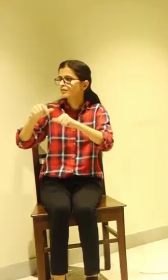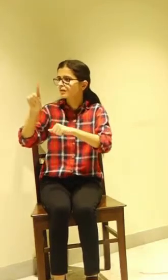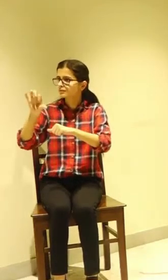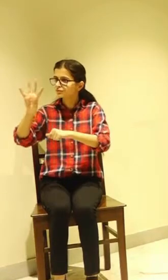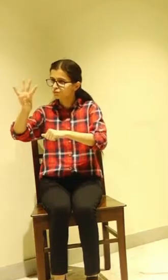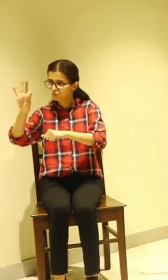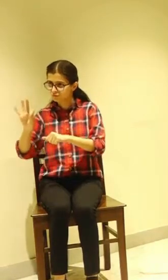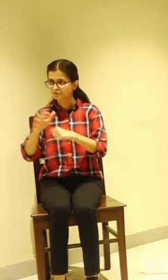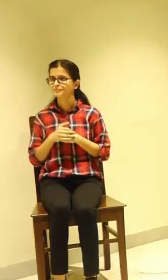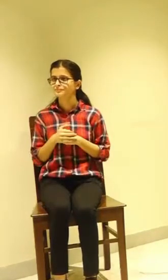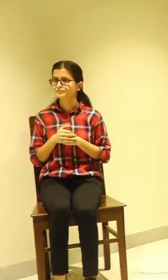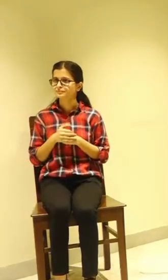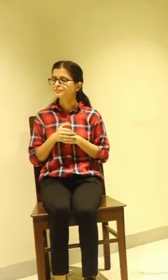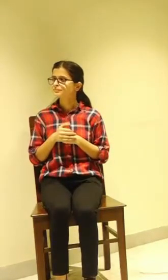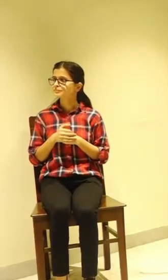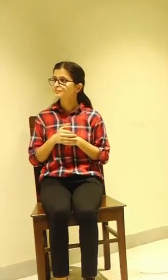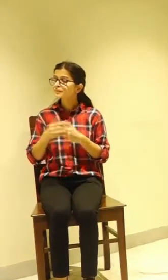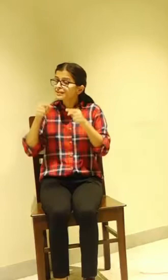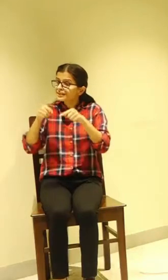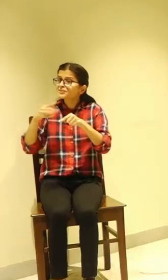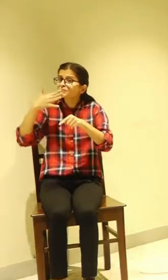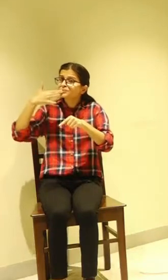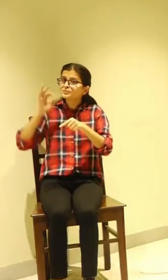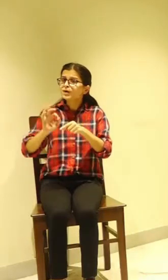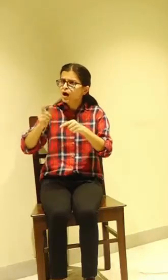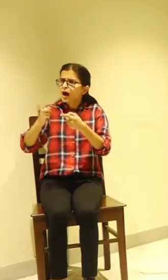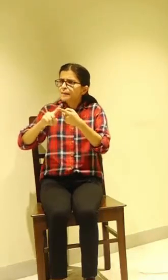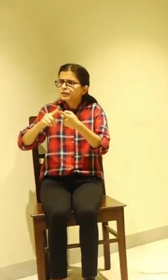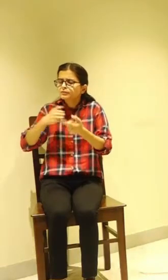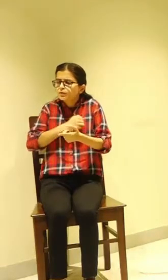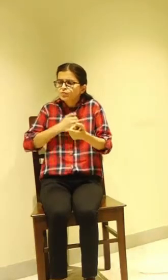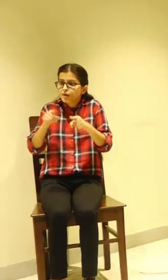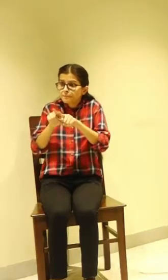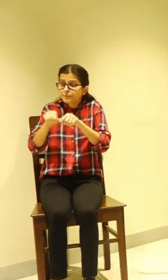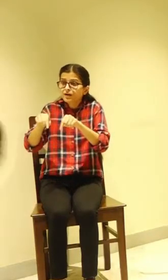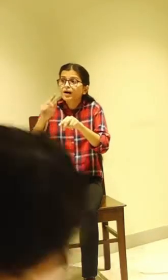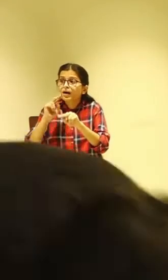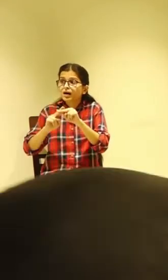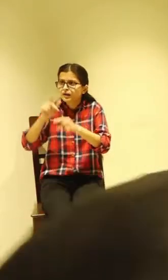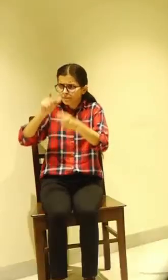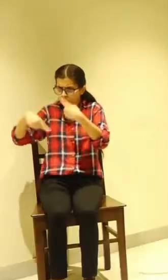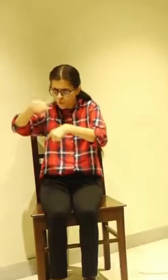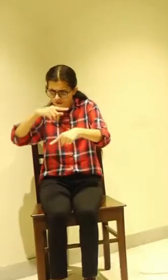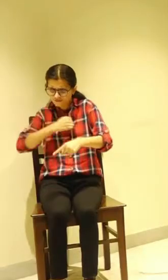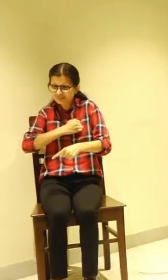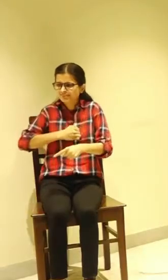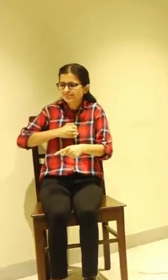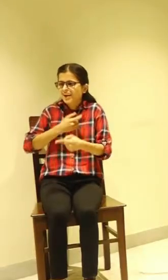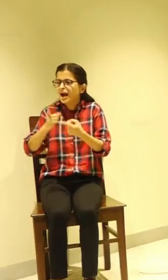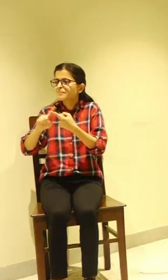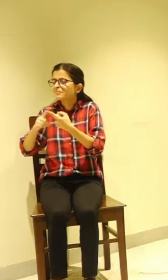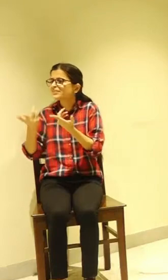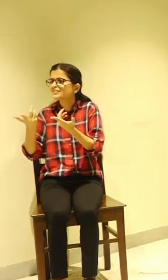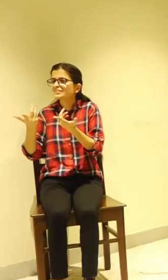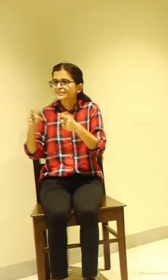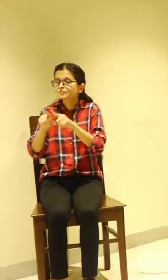The detention-related provisions. It actually came as an apology. So much so they said that this is how we are apologizing for abandoning due process,